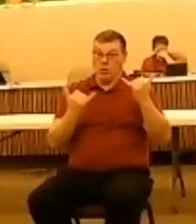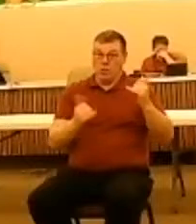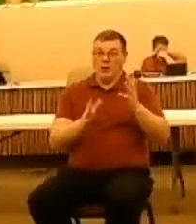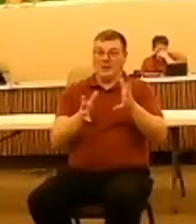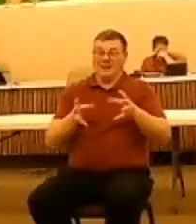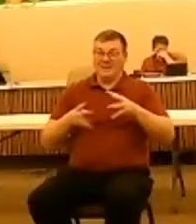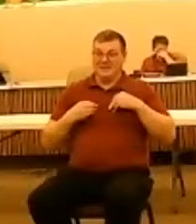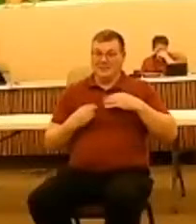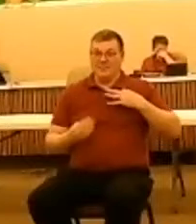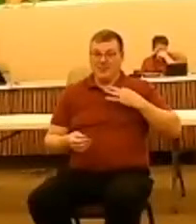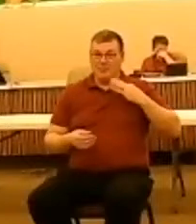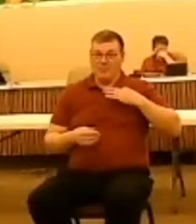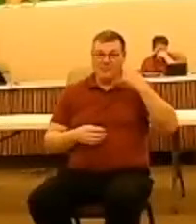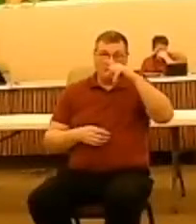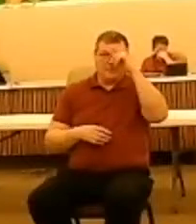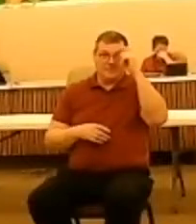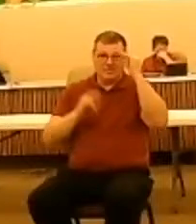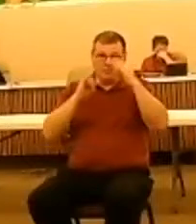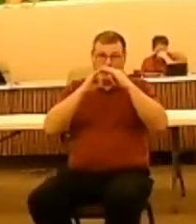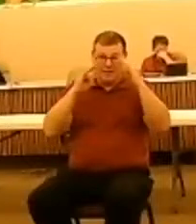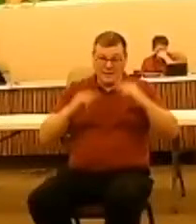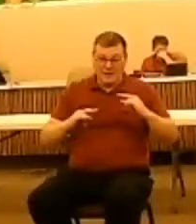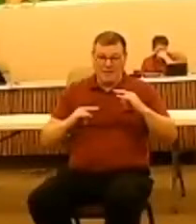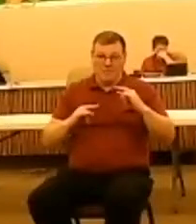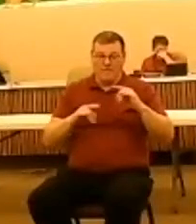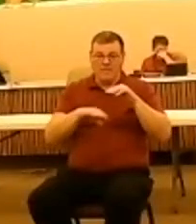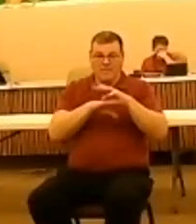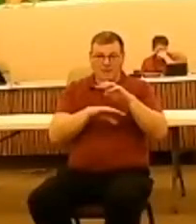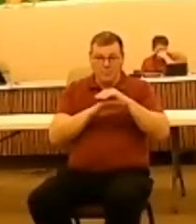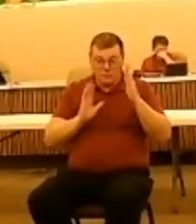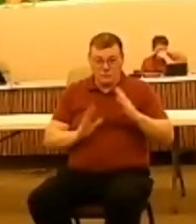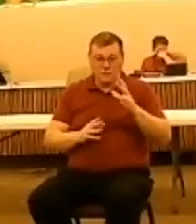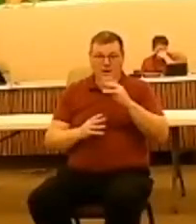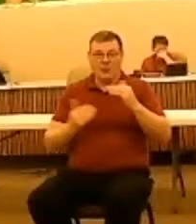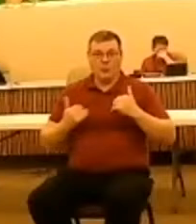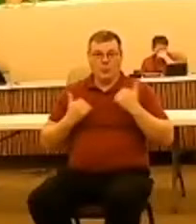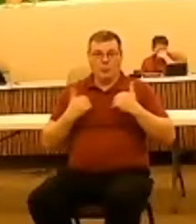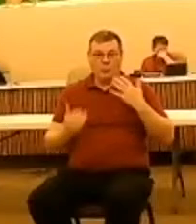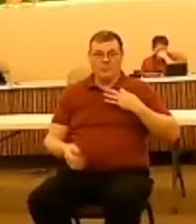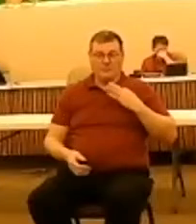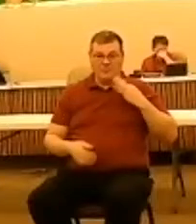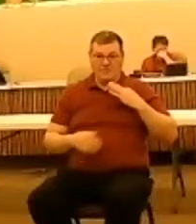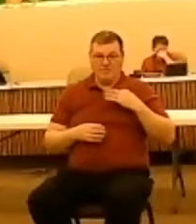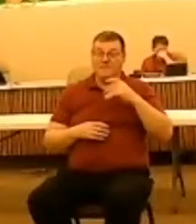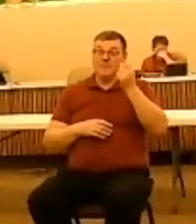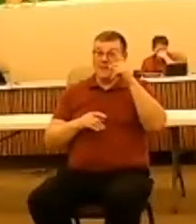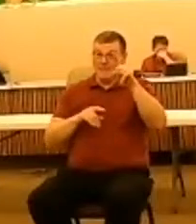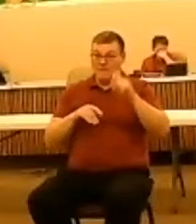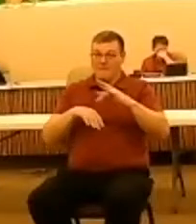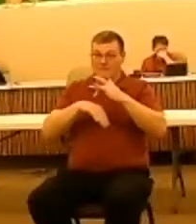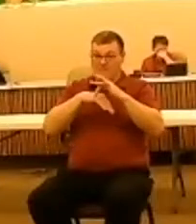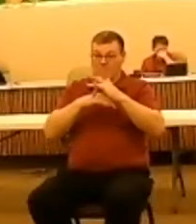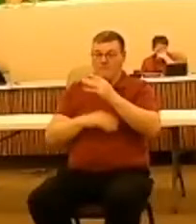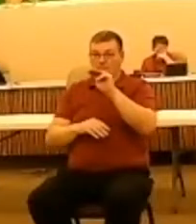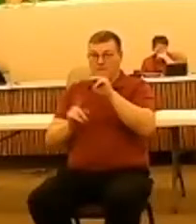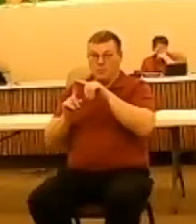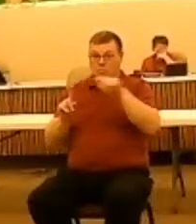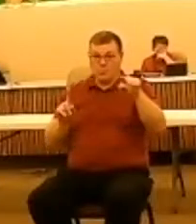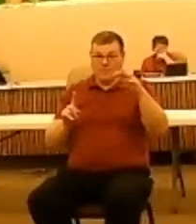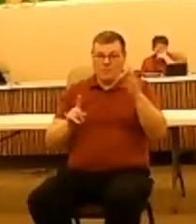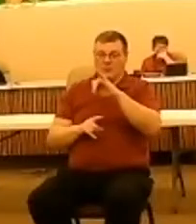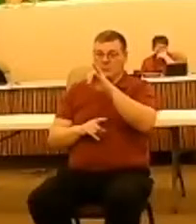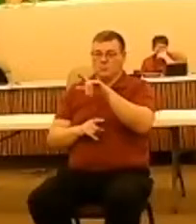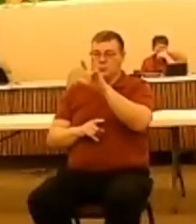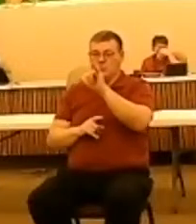applications for summer camp counselors and youth volunteers. You have to be available on Monday through Friday, July 6th